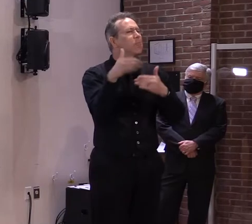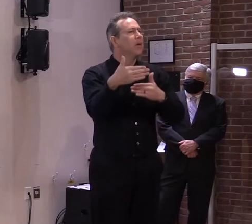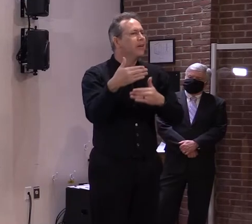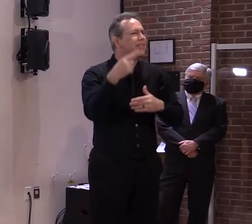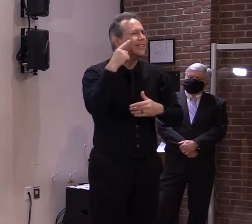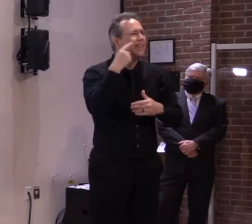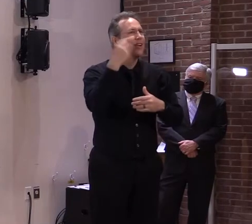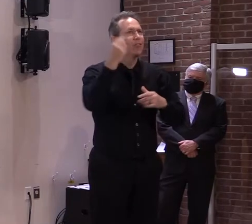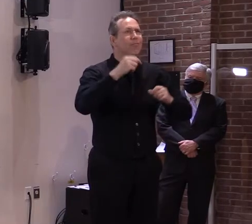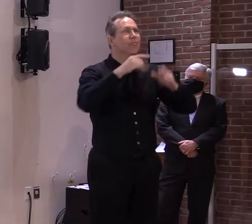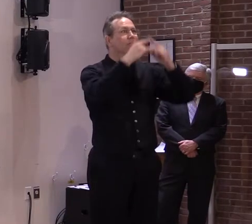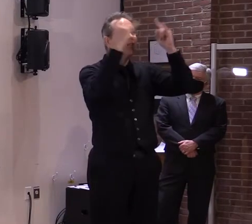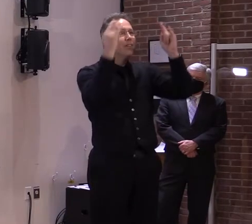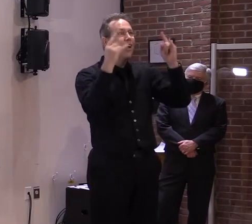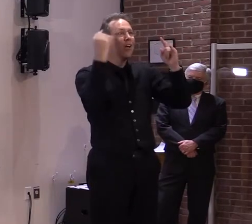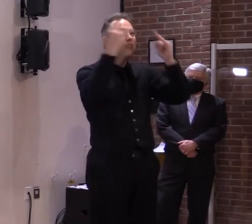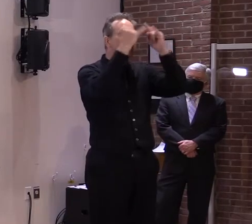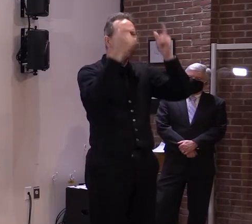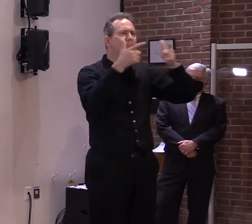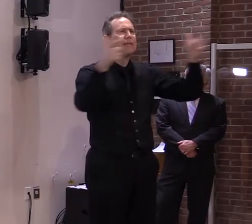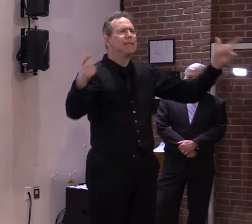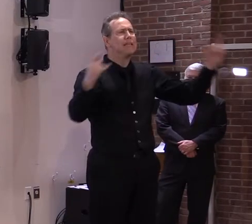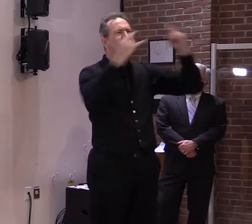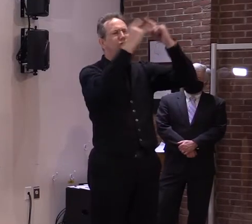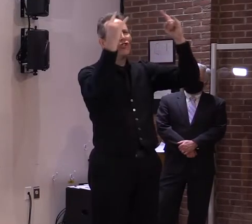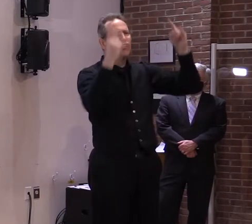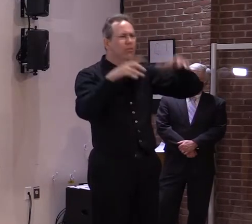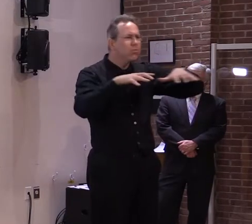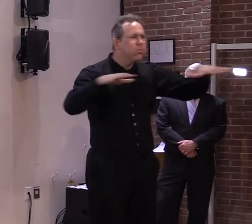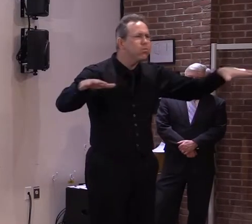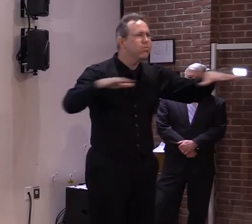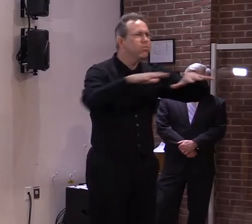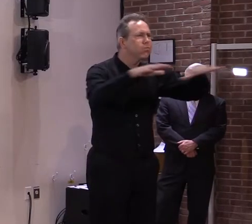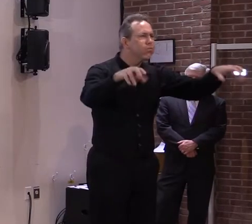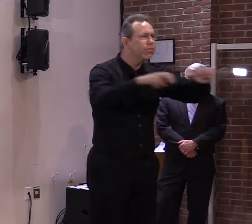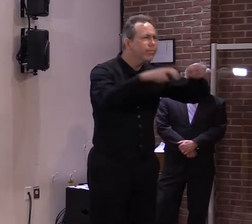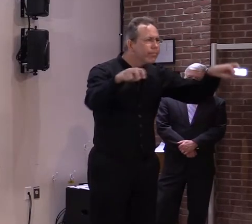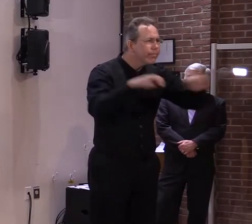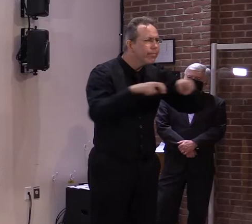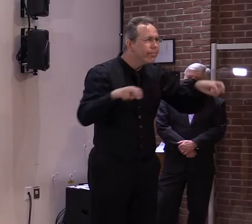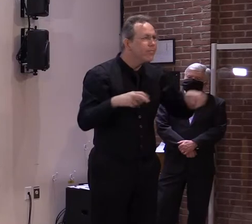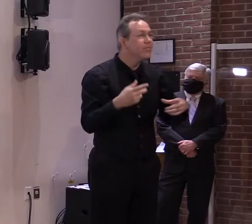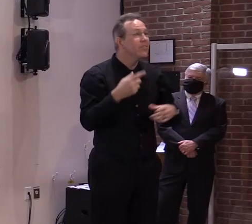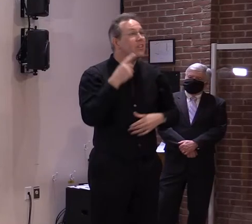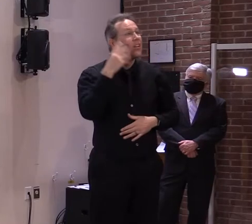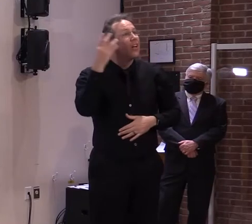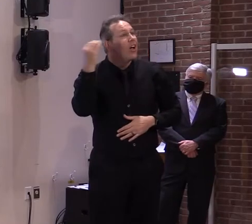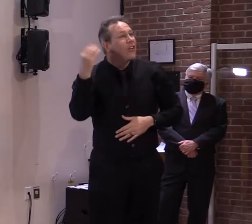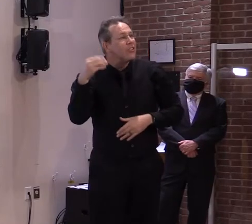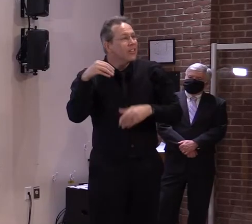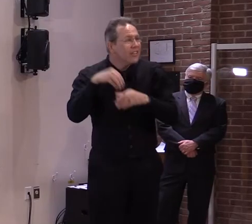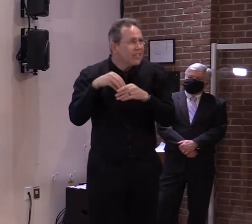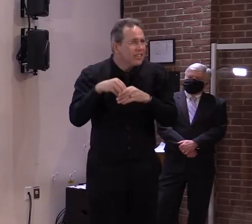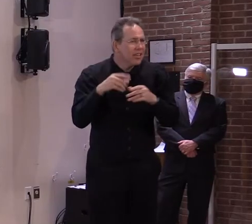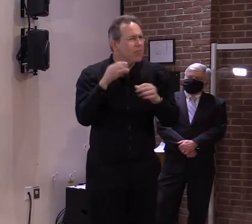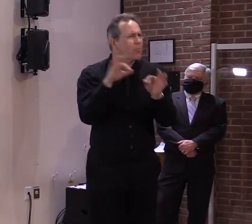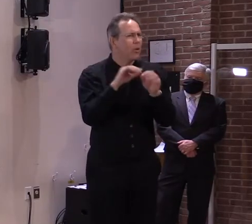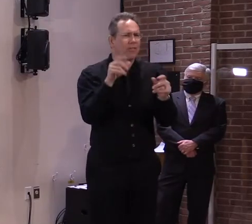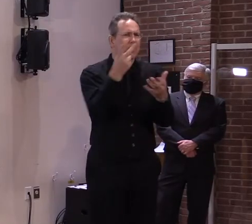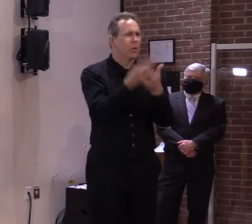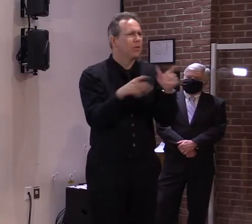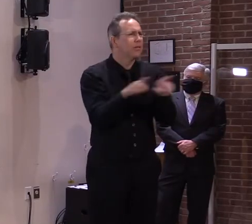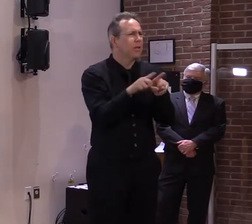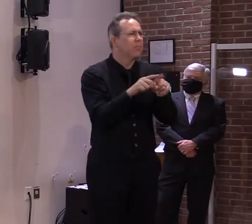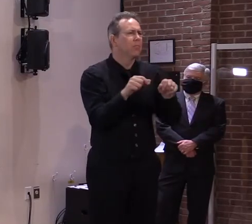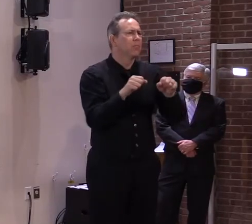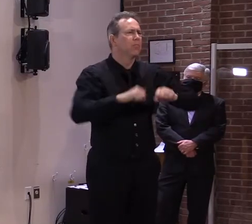space. If they feel uncomfortable and they feel crowded, they should make a little more room for themselves. So it's going to be all hands on deck on this, but